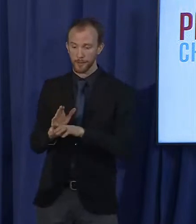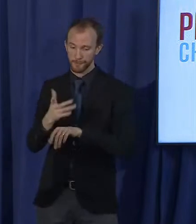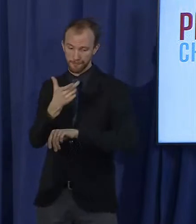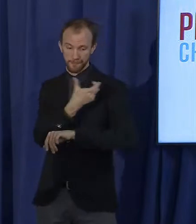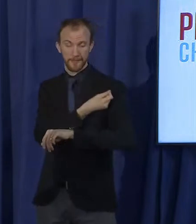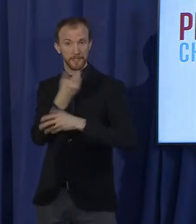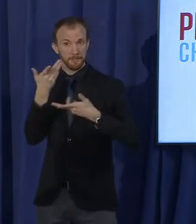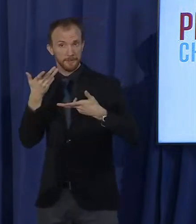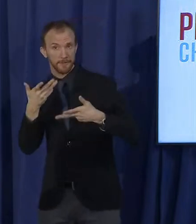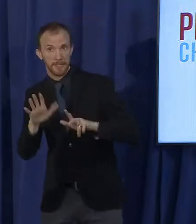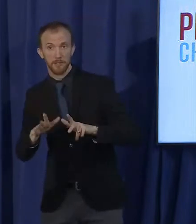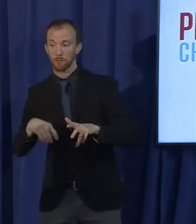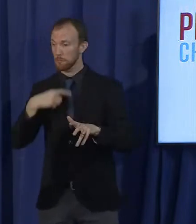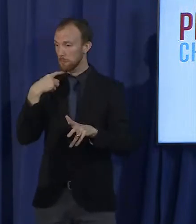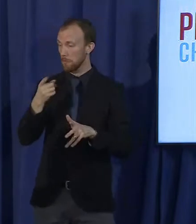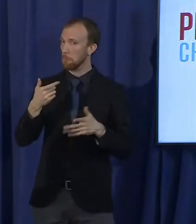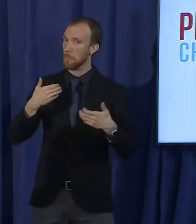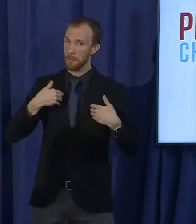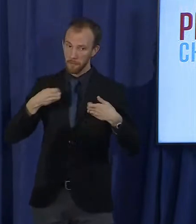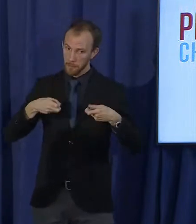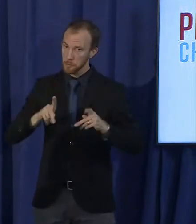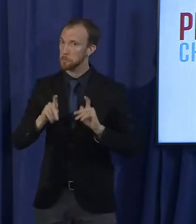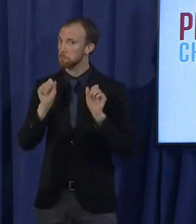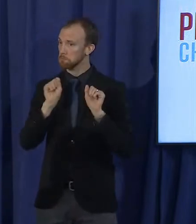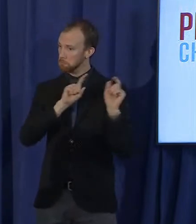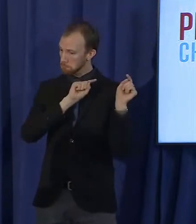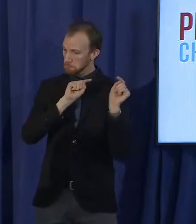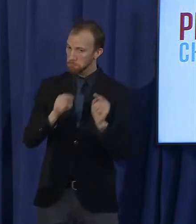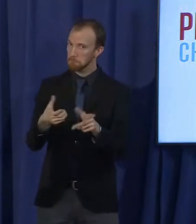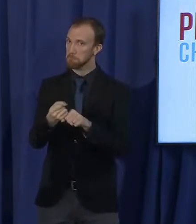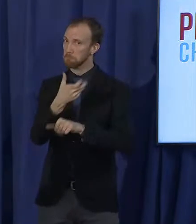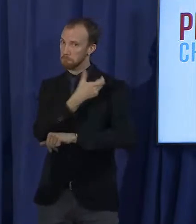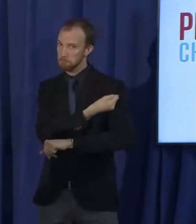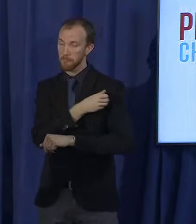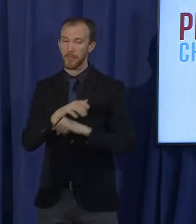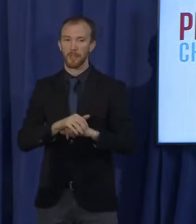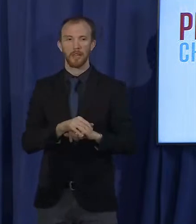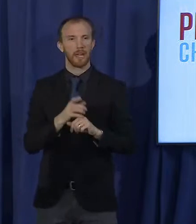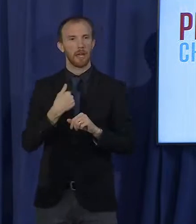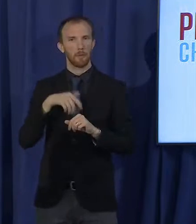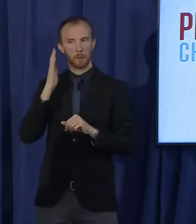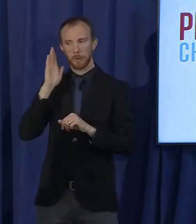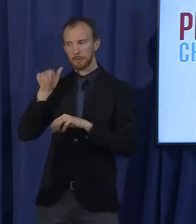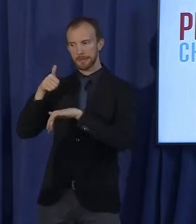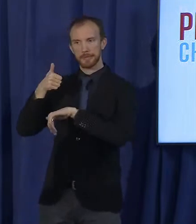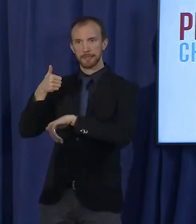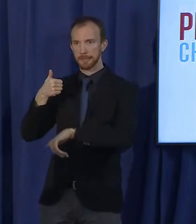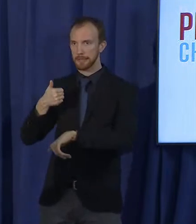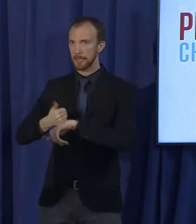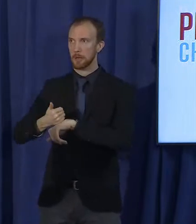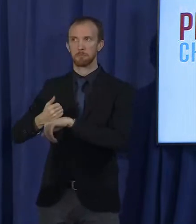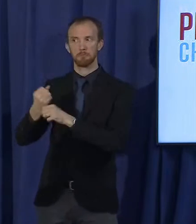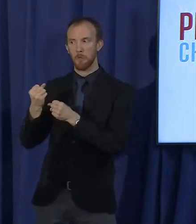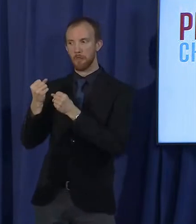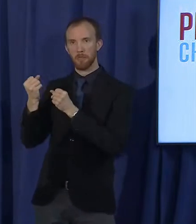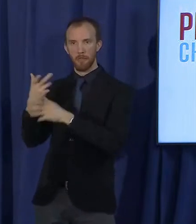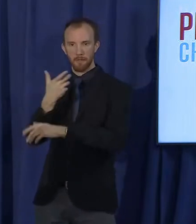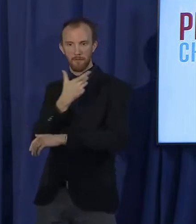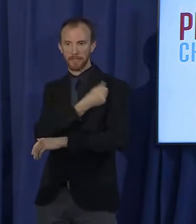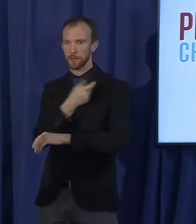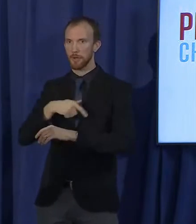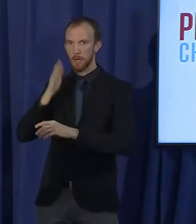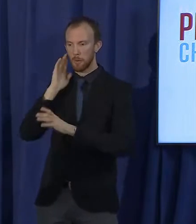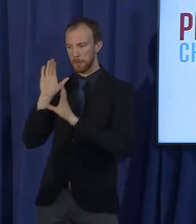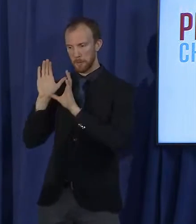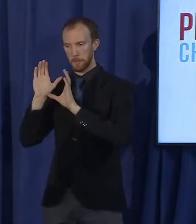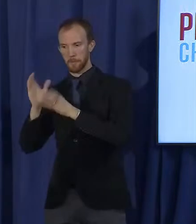given the opportunity to sign up for vaccine. And we will be directing a dedicated stream of vaccine weekly